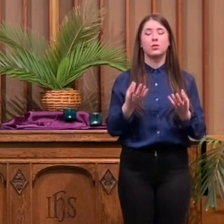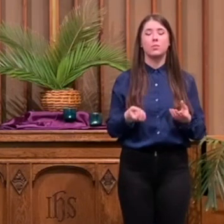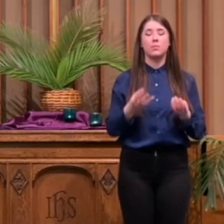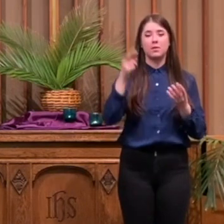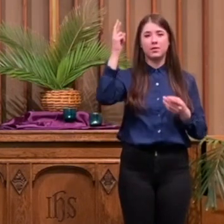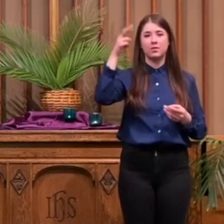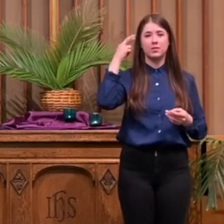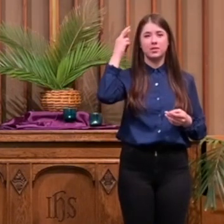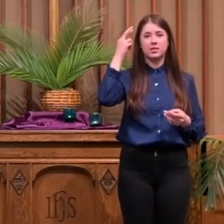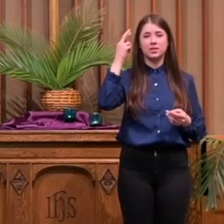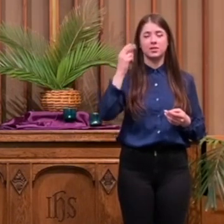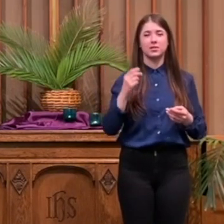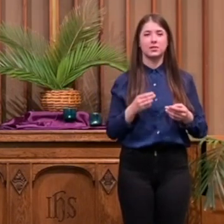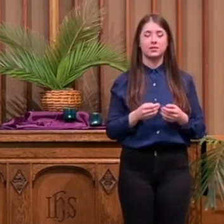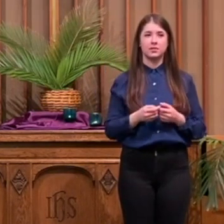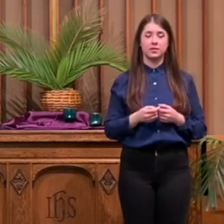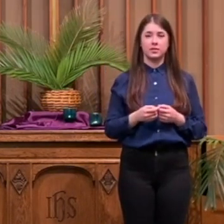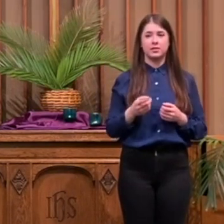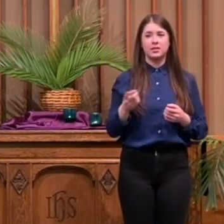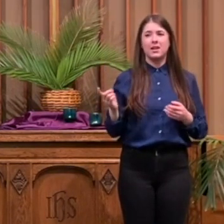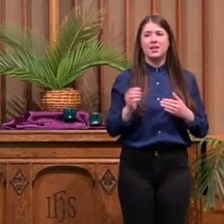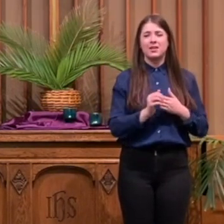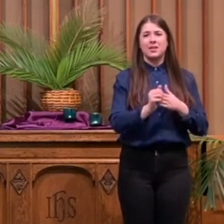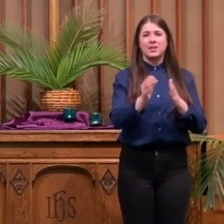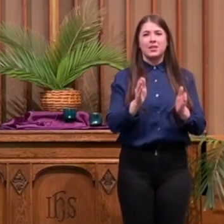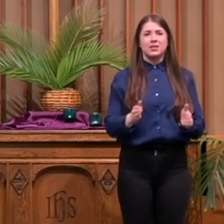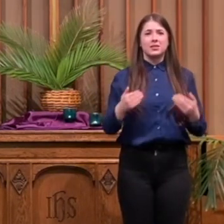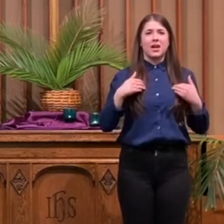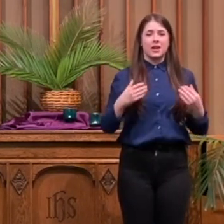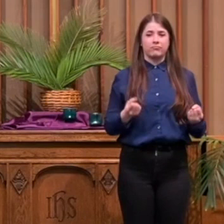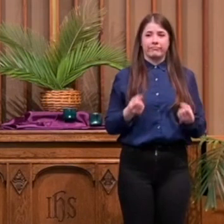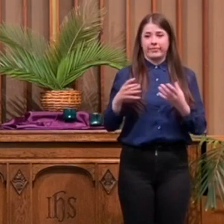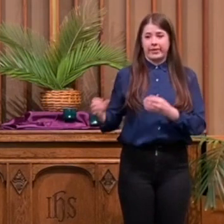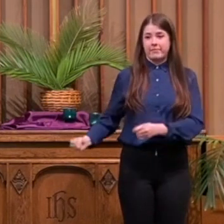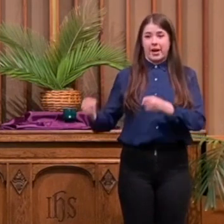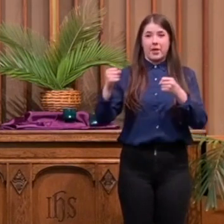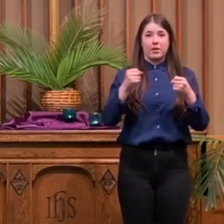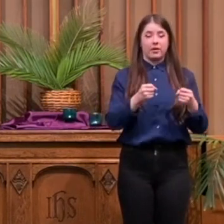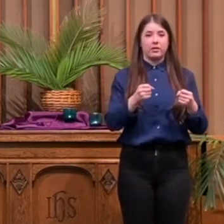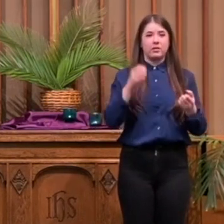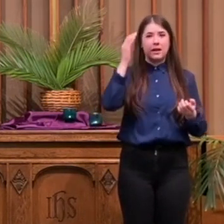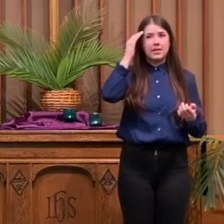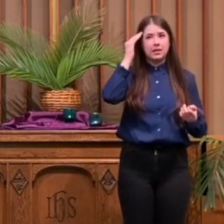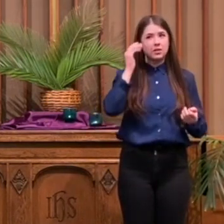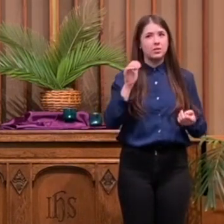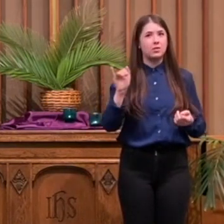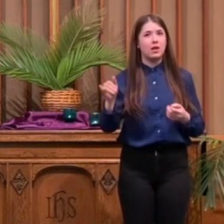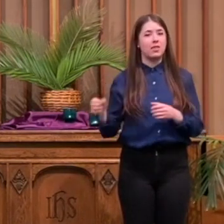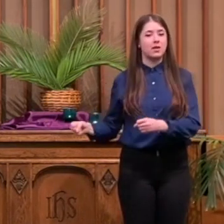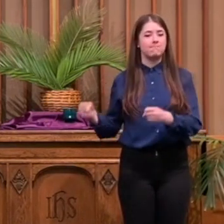reasons. The religious leaders had a lot of power, and they knew that that power